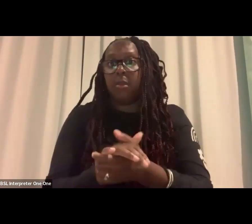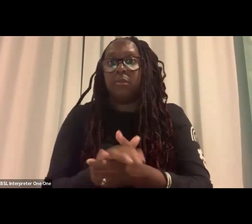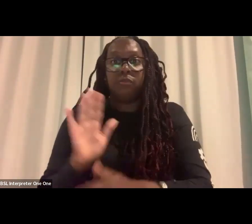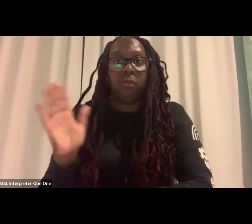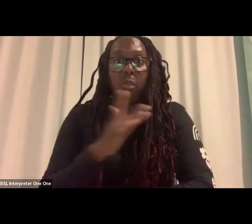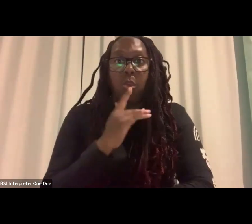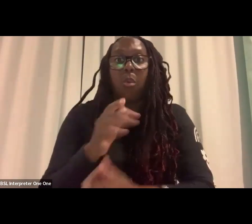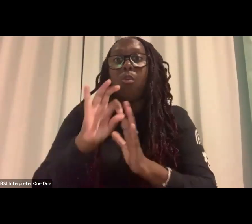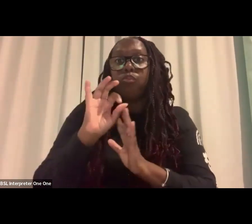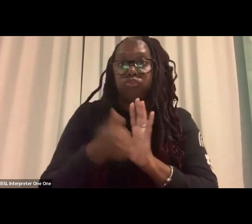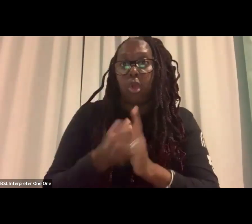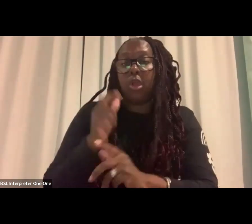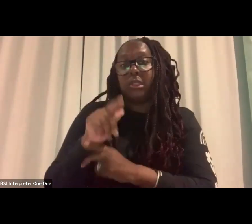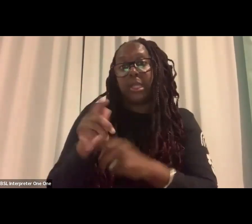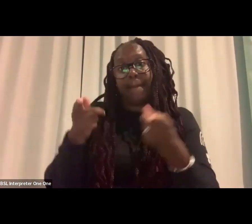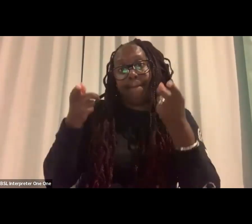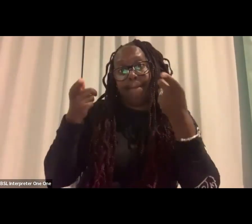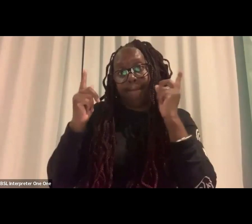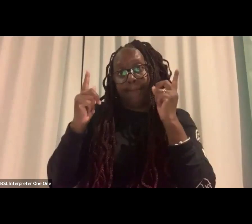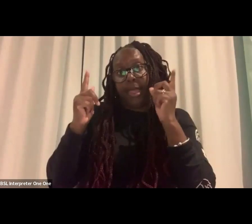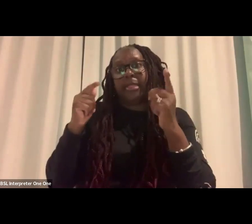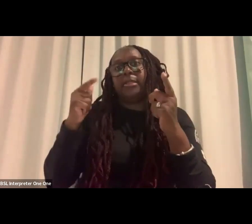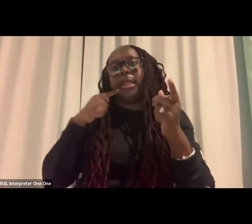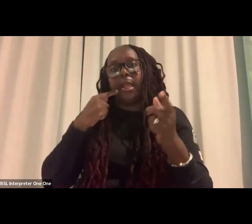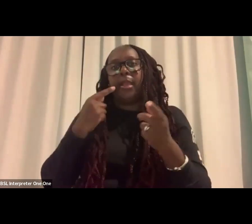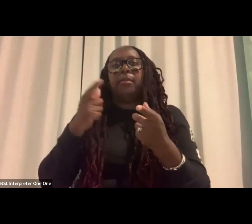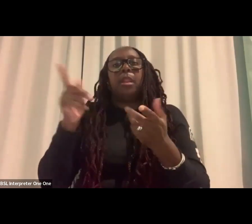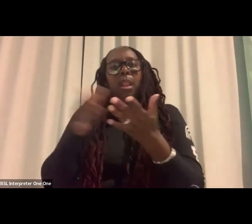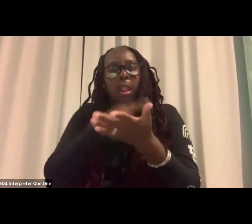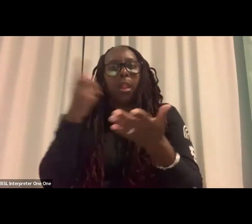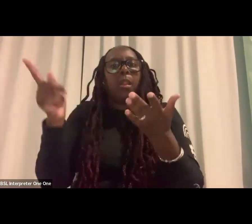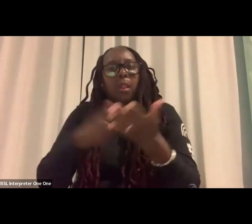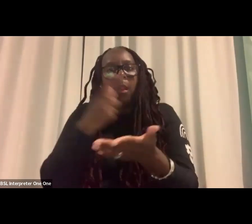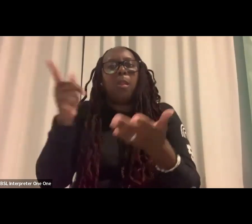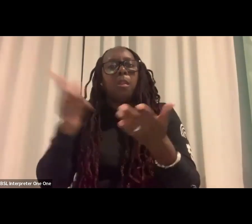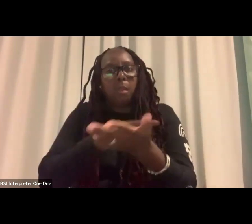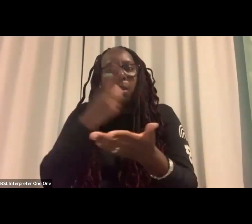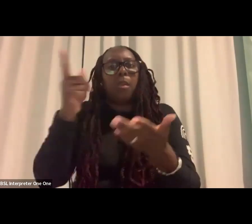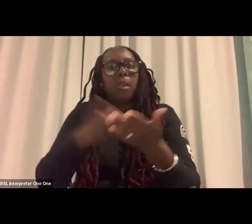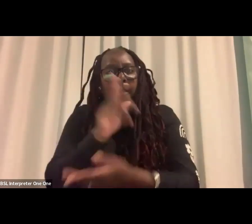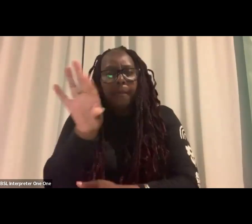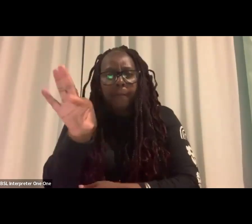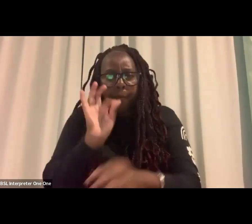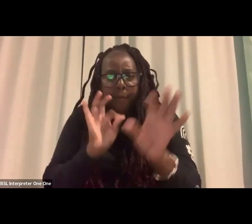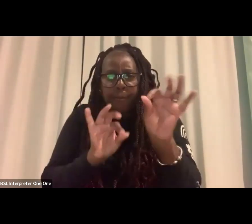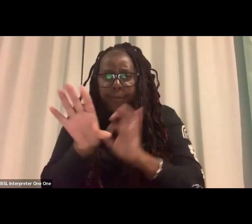project, the project manager has to go through the survey and choose